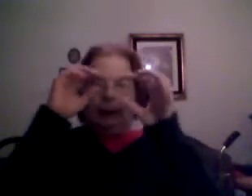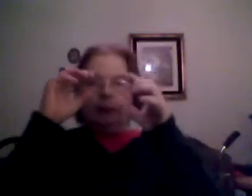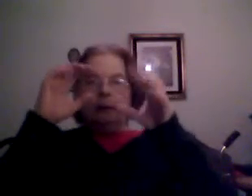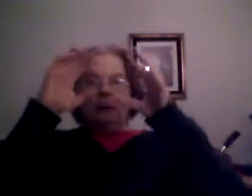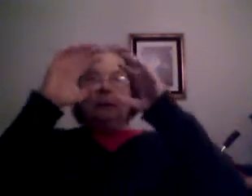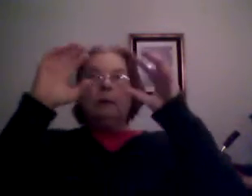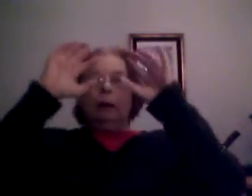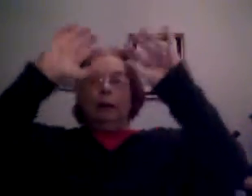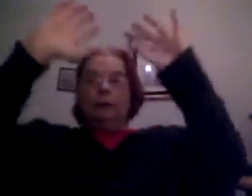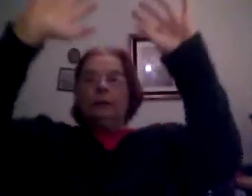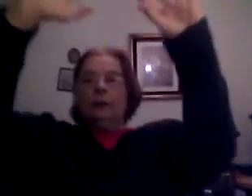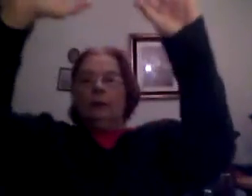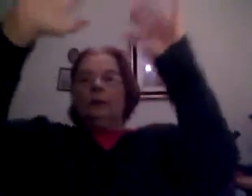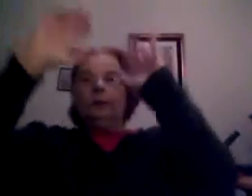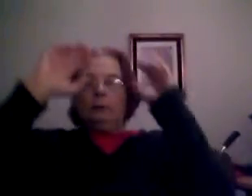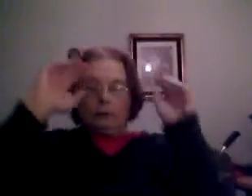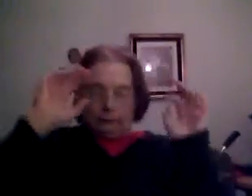A telescope.